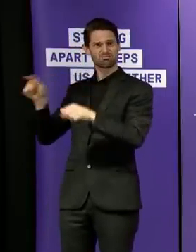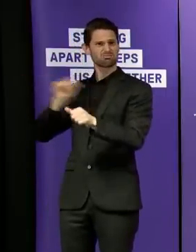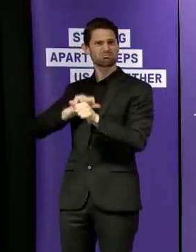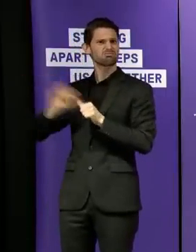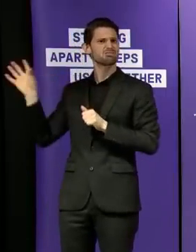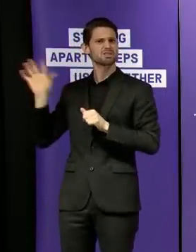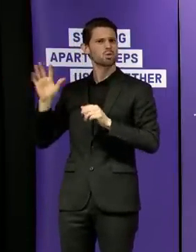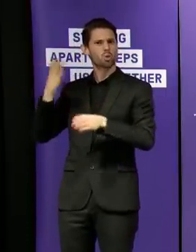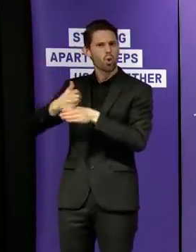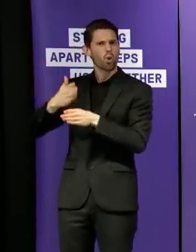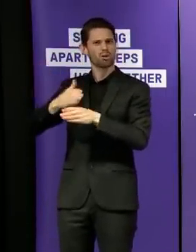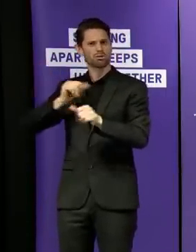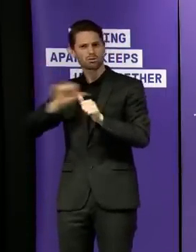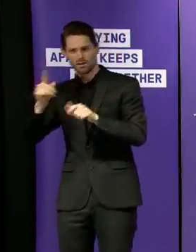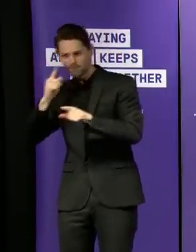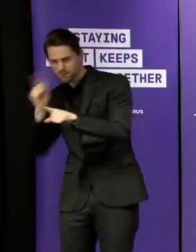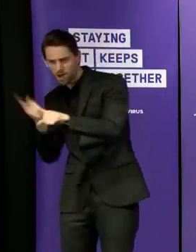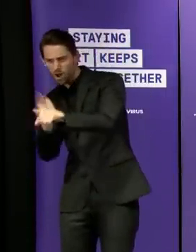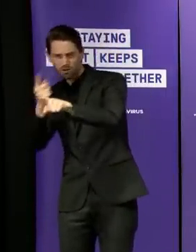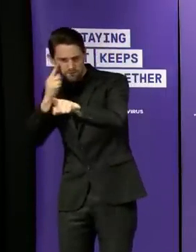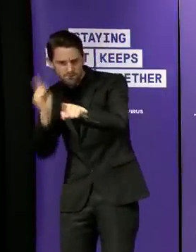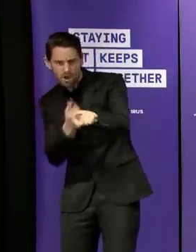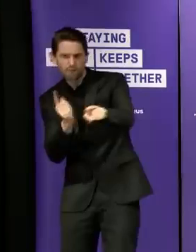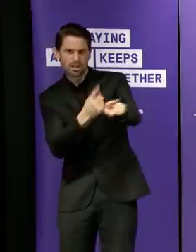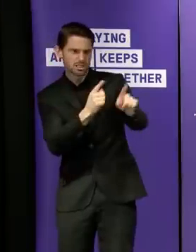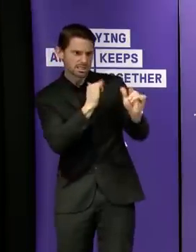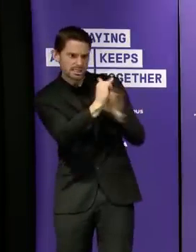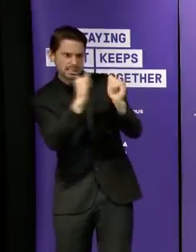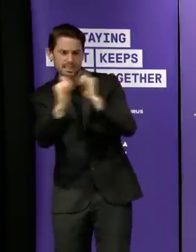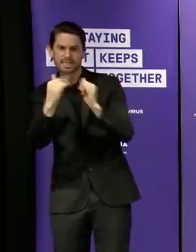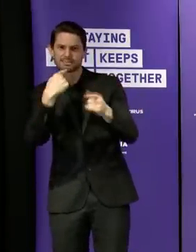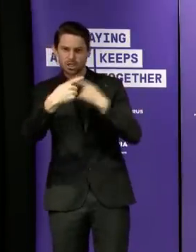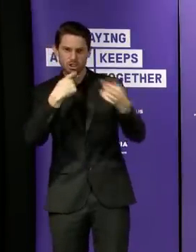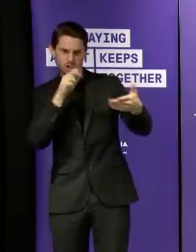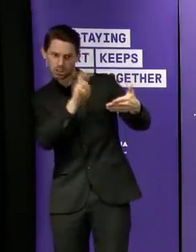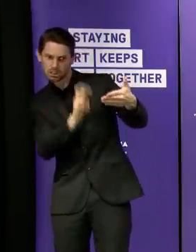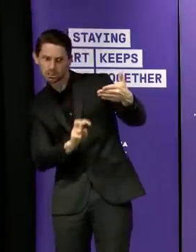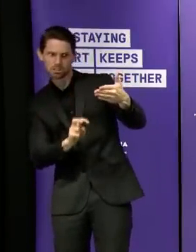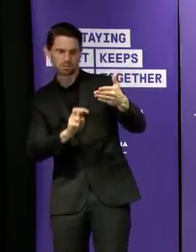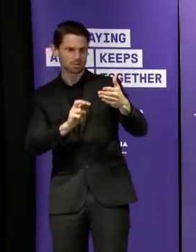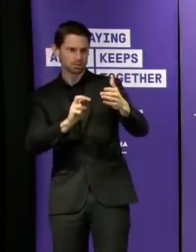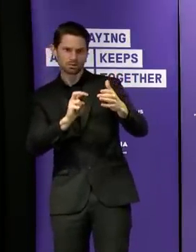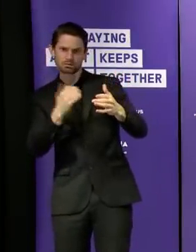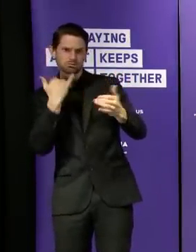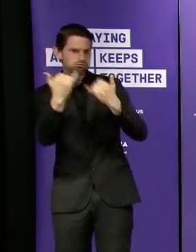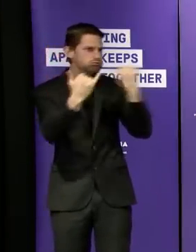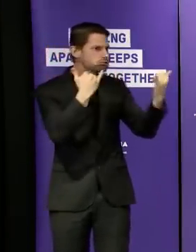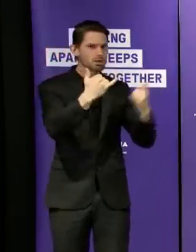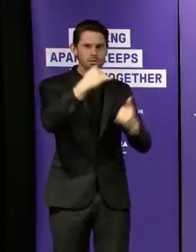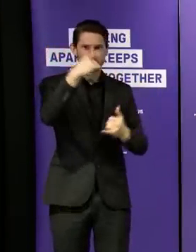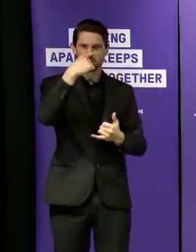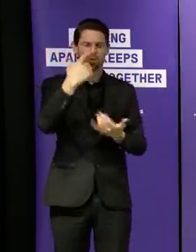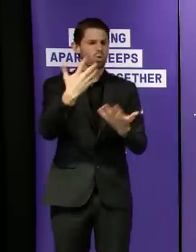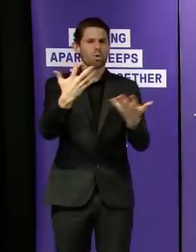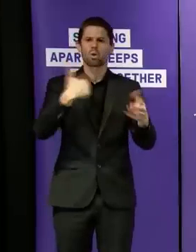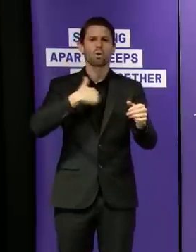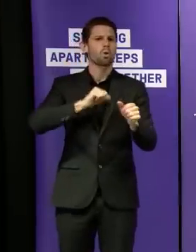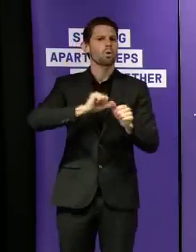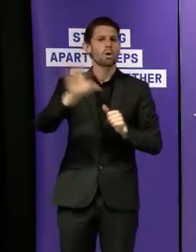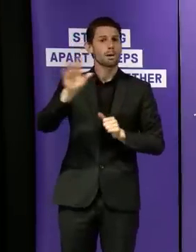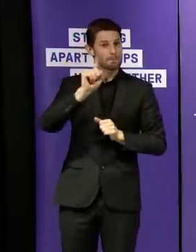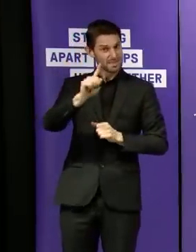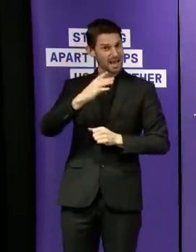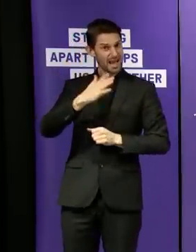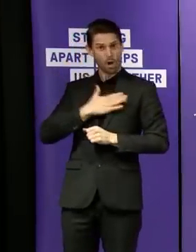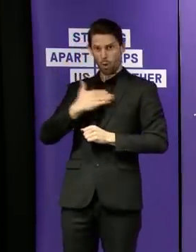Well, I don't think there's any great massive improvement that can be made, but we're looking for it every day. Every day we're looking for minutes,